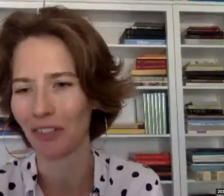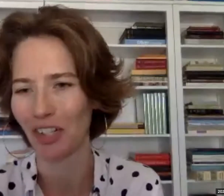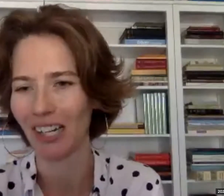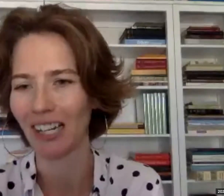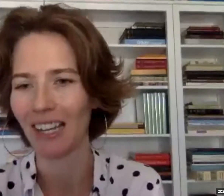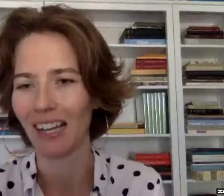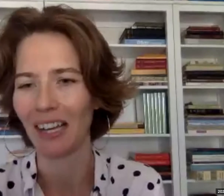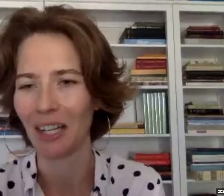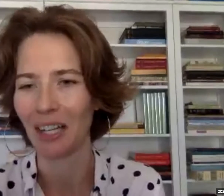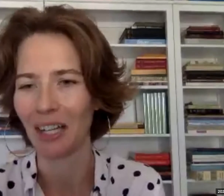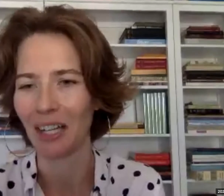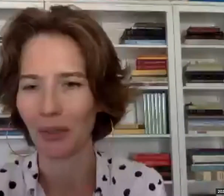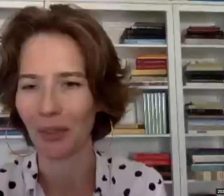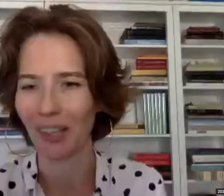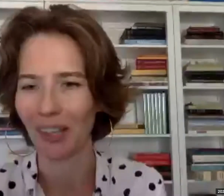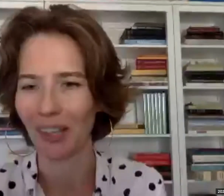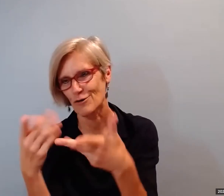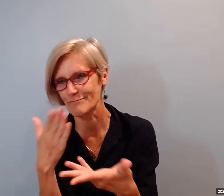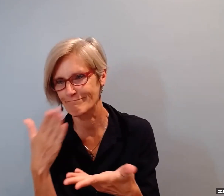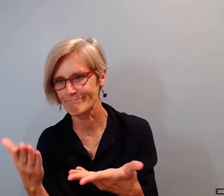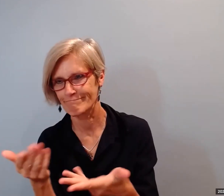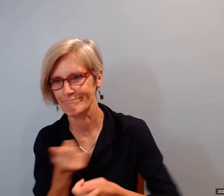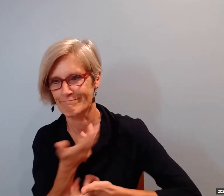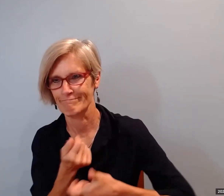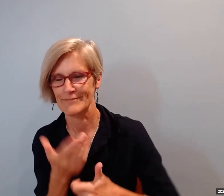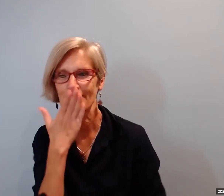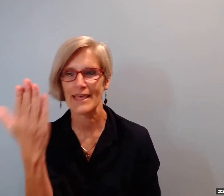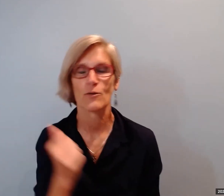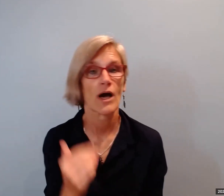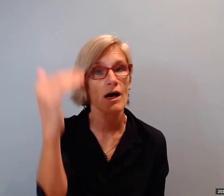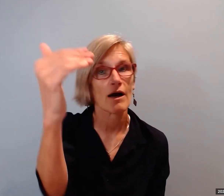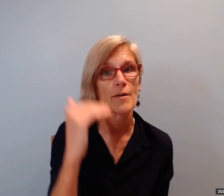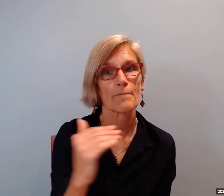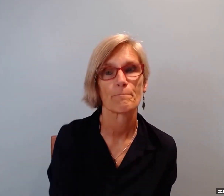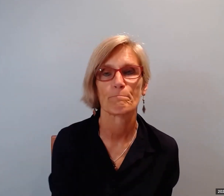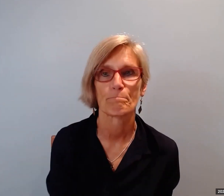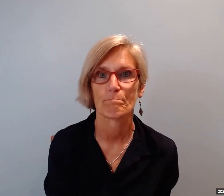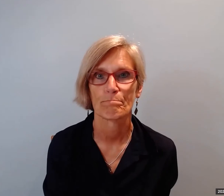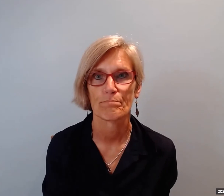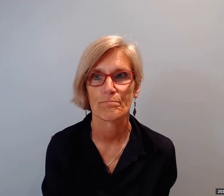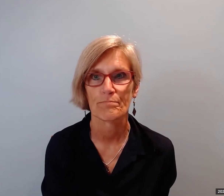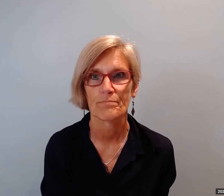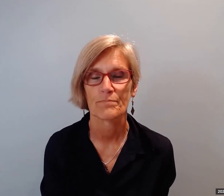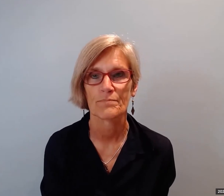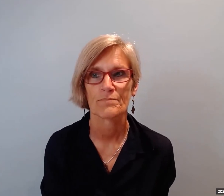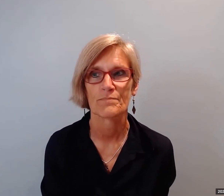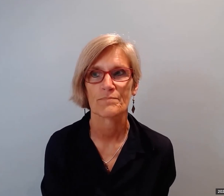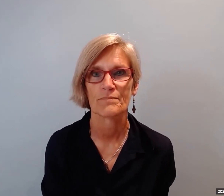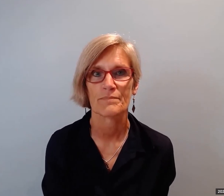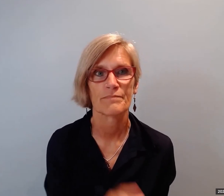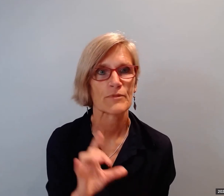thanking you for sharing. So thank you. And next up we're moving on to the